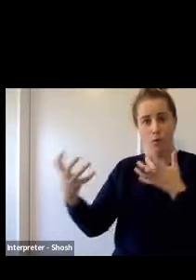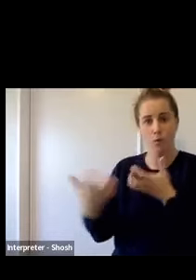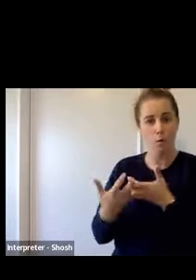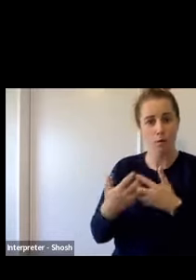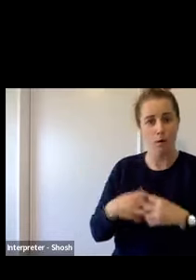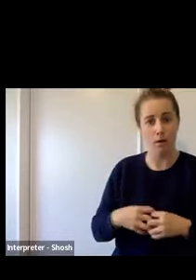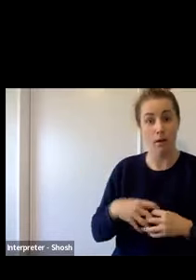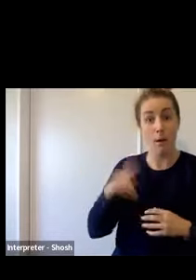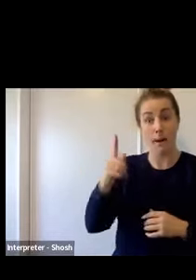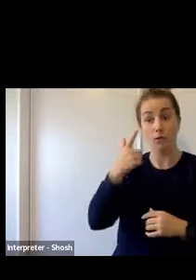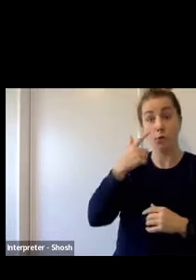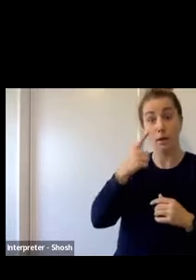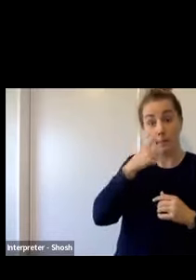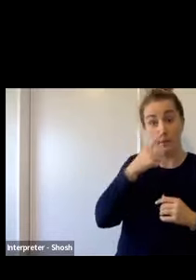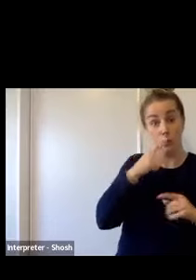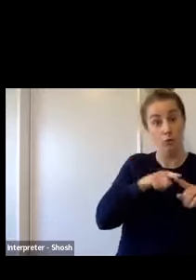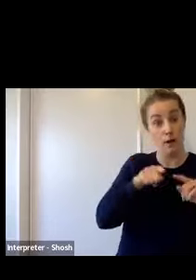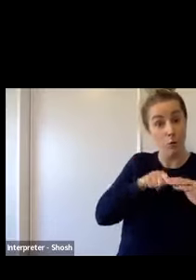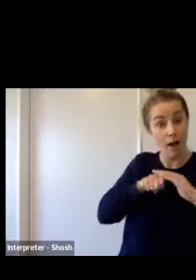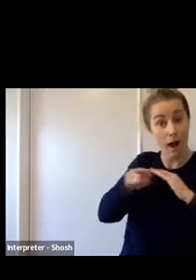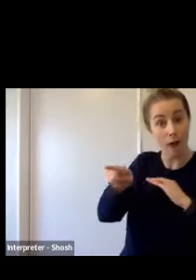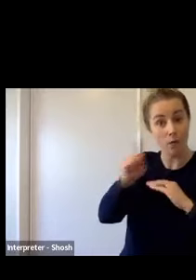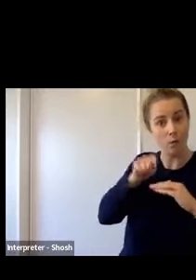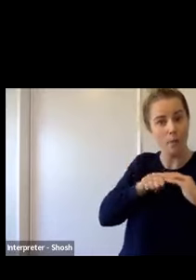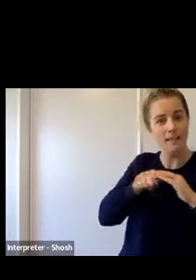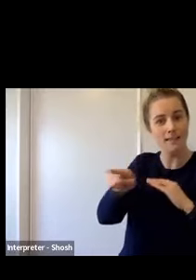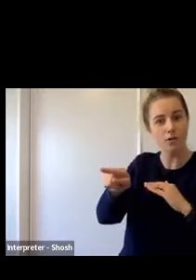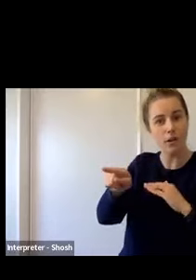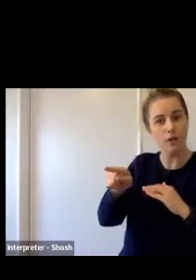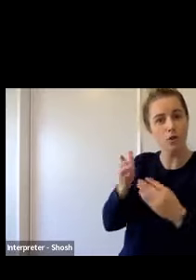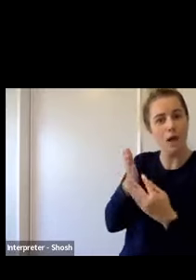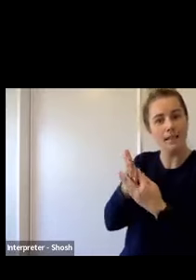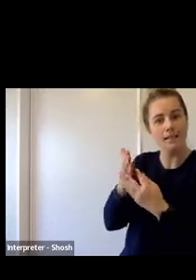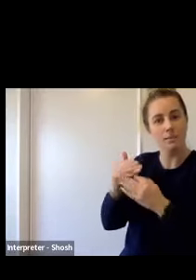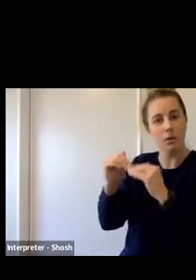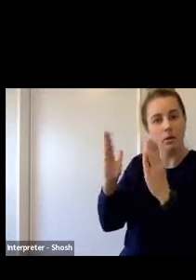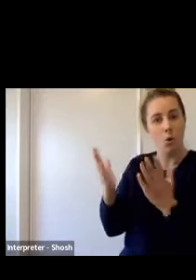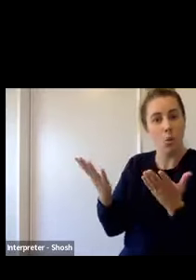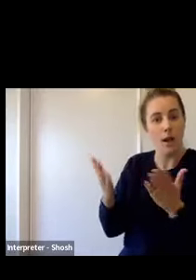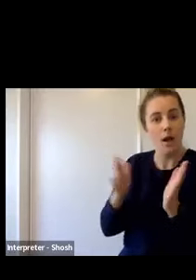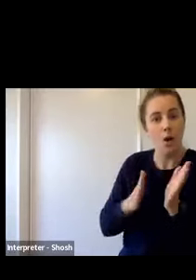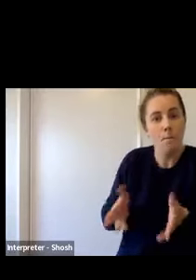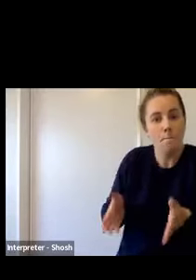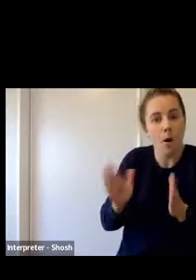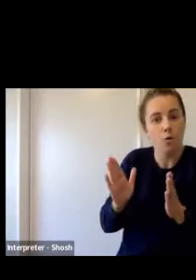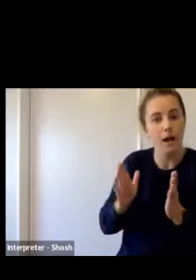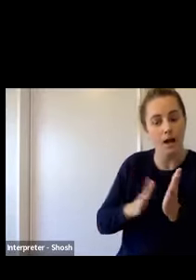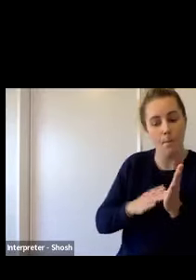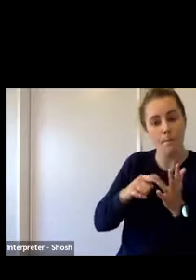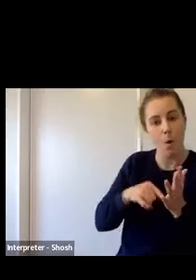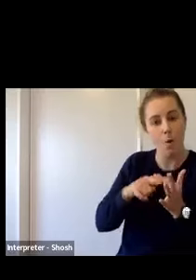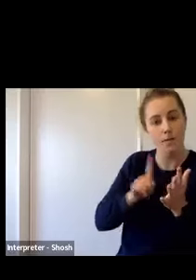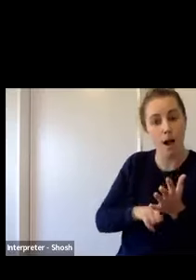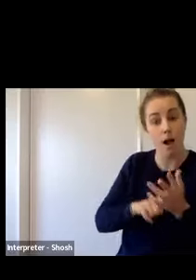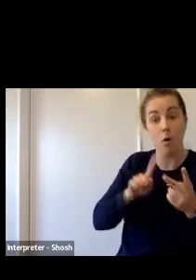get patients out the door, they'll be discharged to an accessible unit at a motel or into an old people's